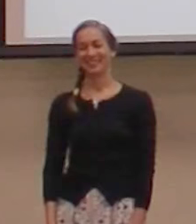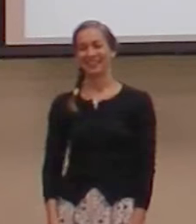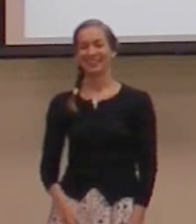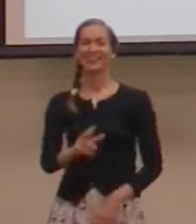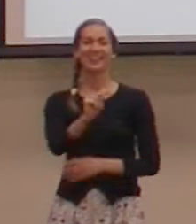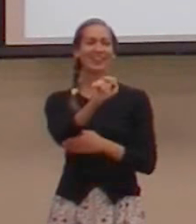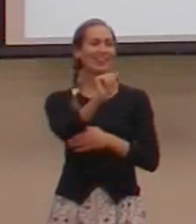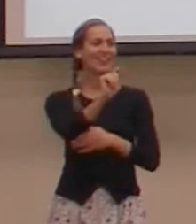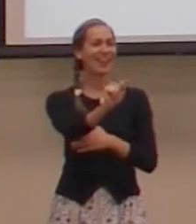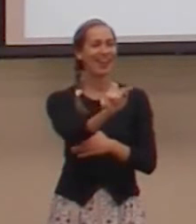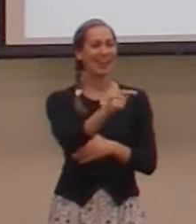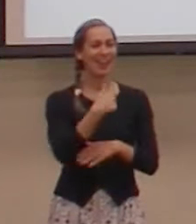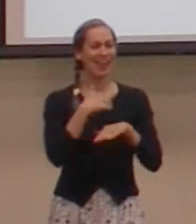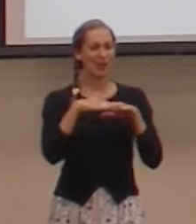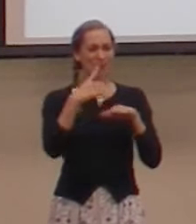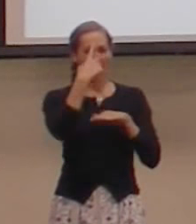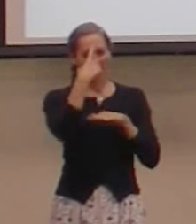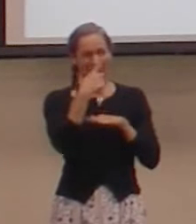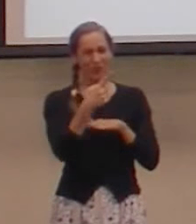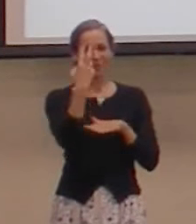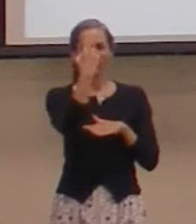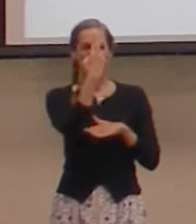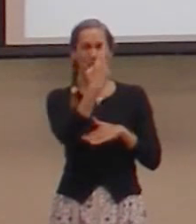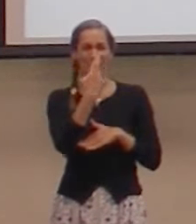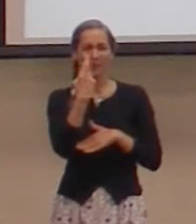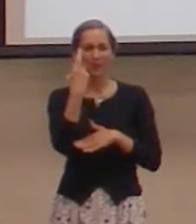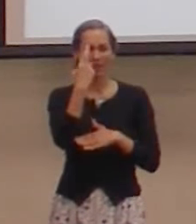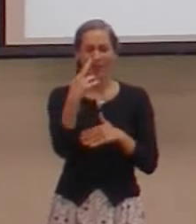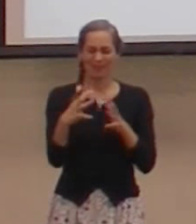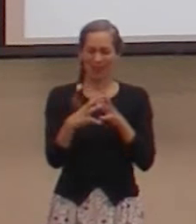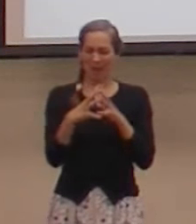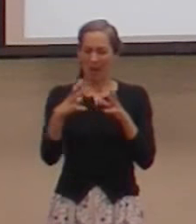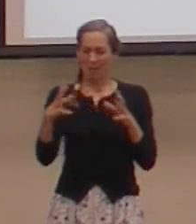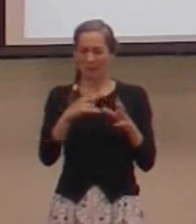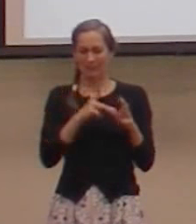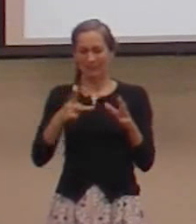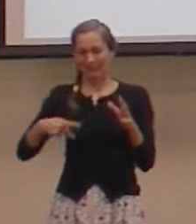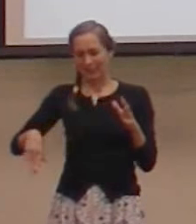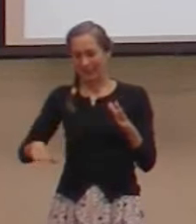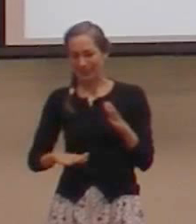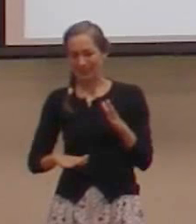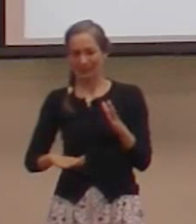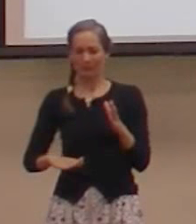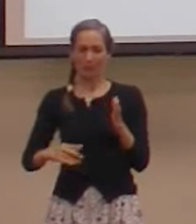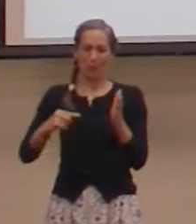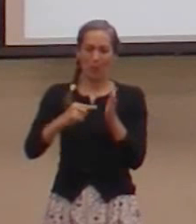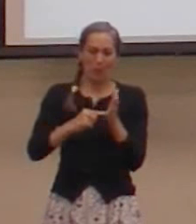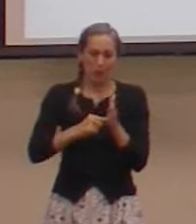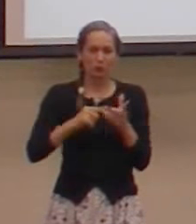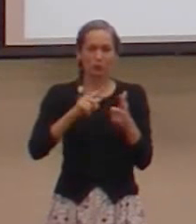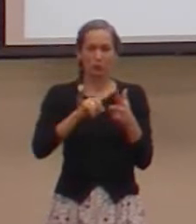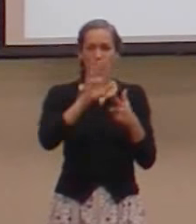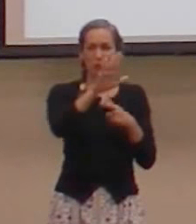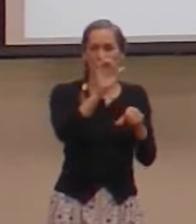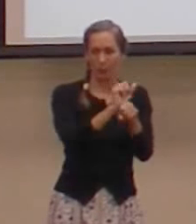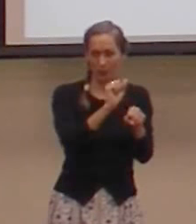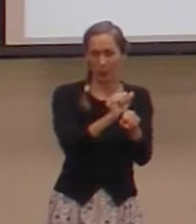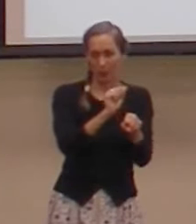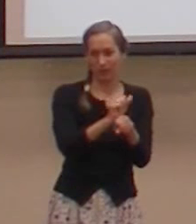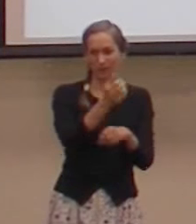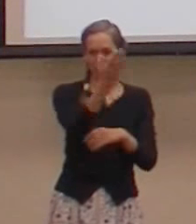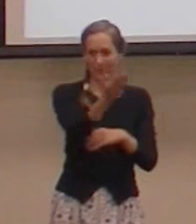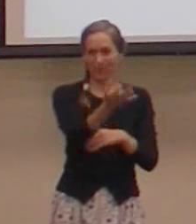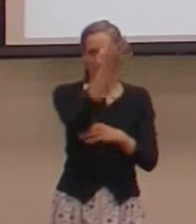Nat, I don't think you realize how indebted the kingdom is to the work that you've done. A man of faith.